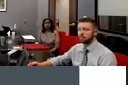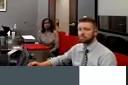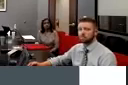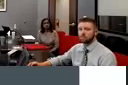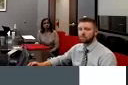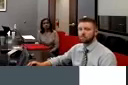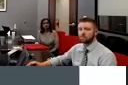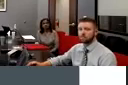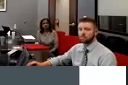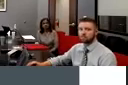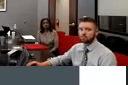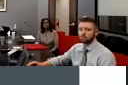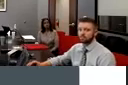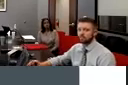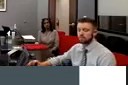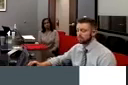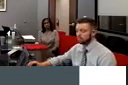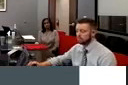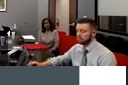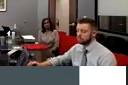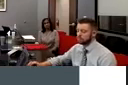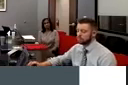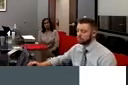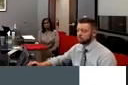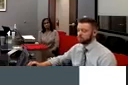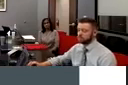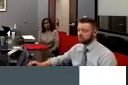The intent of the Dutchess County Urban Trail